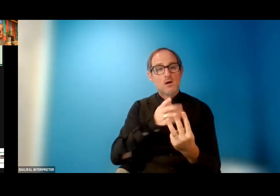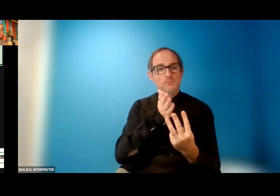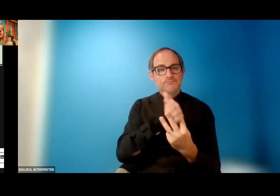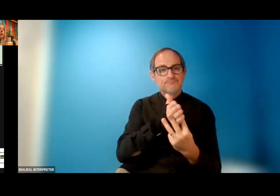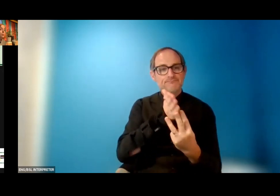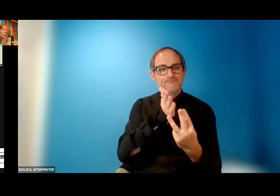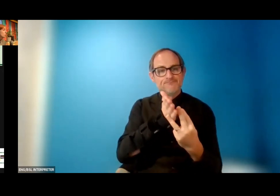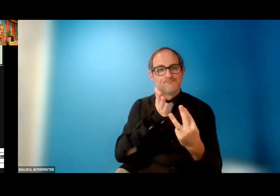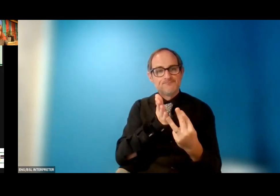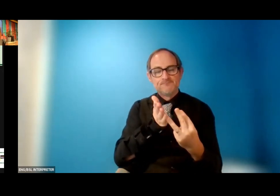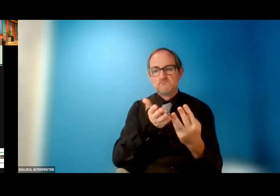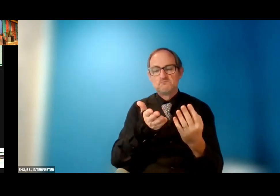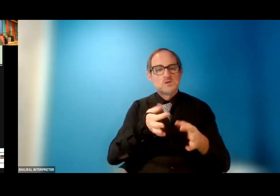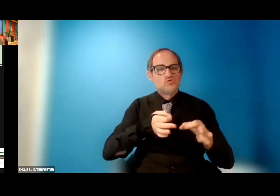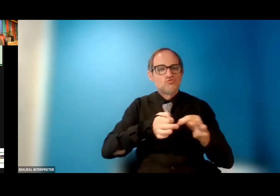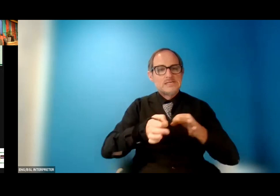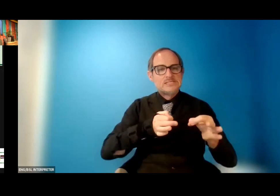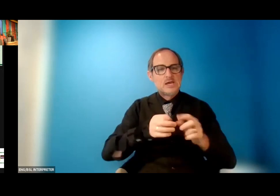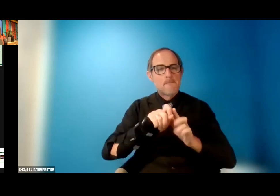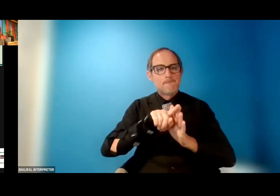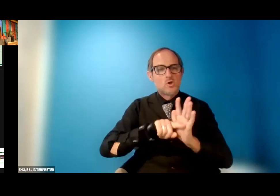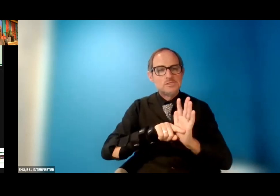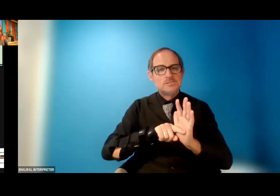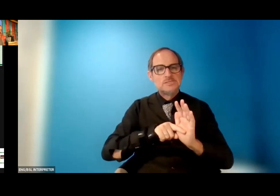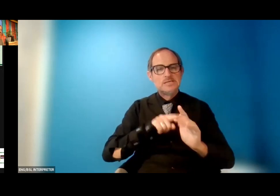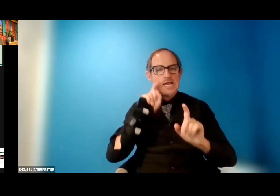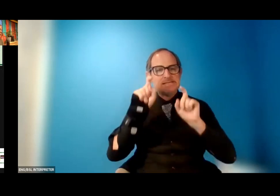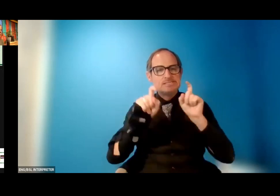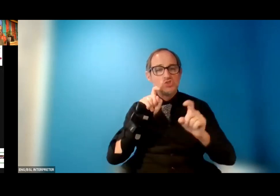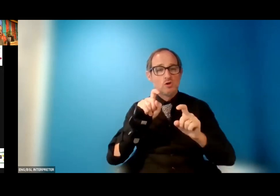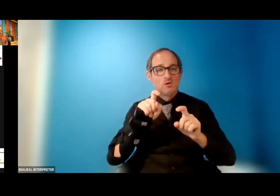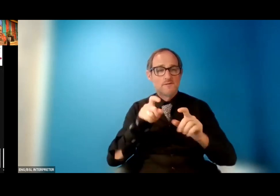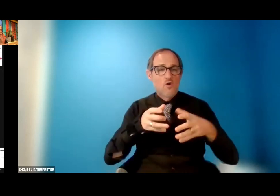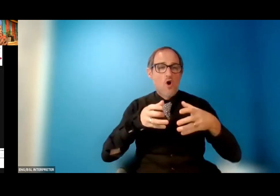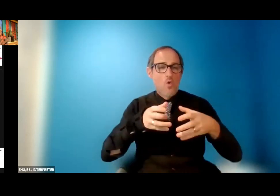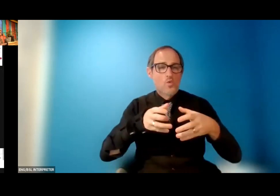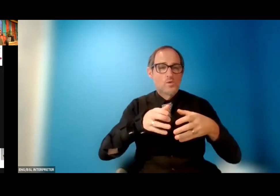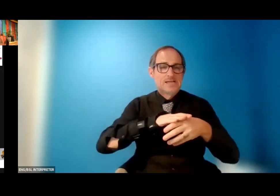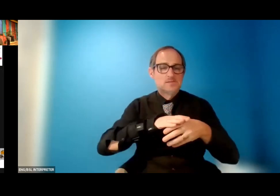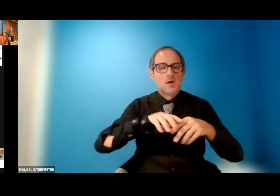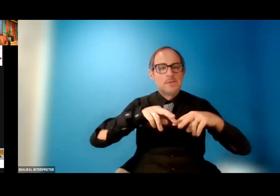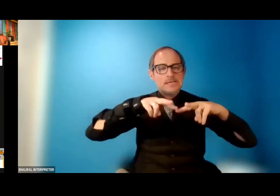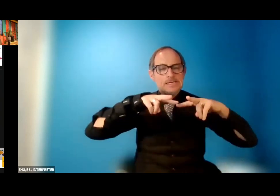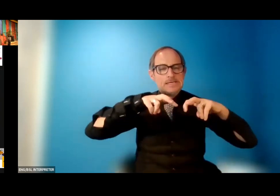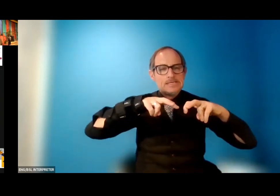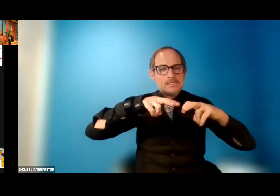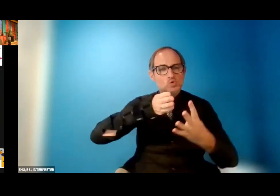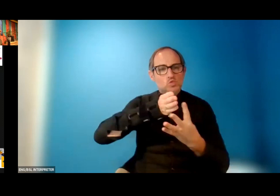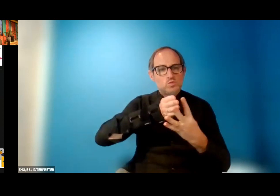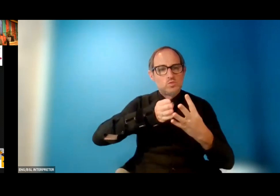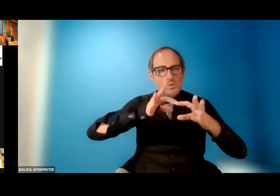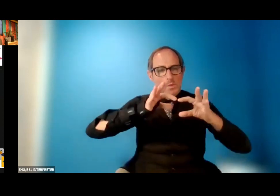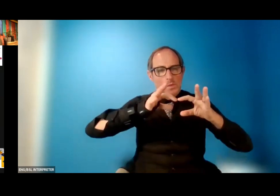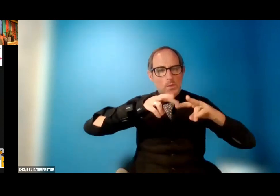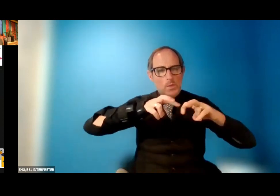a policy, a project, initiative, a whole sector, and asking and of dissecting it or visioning it through